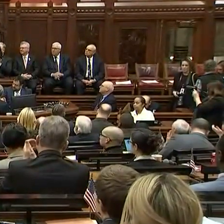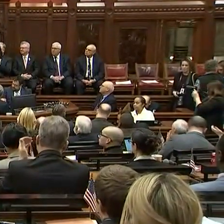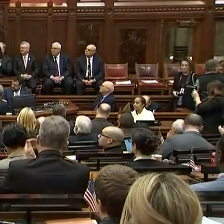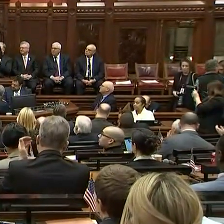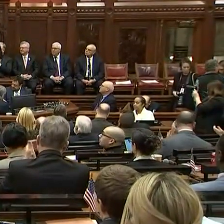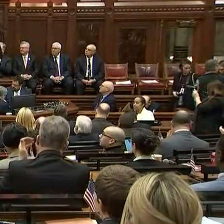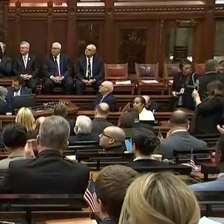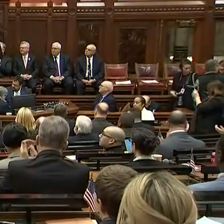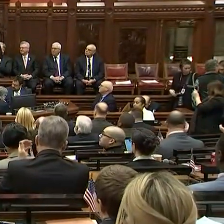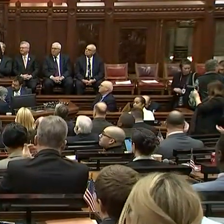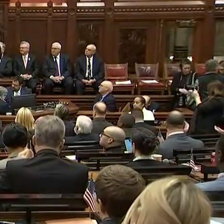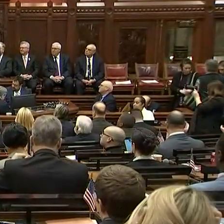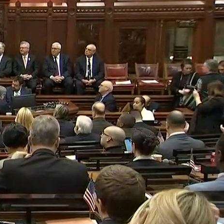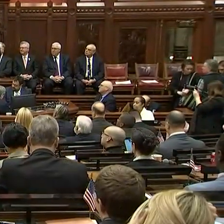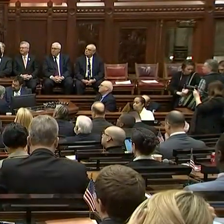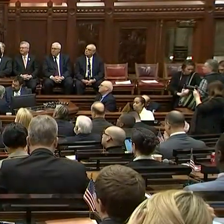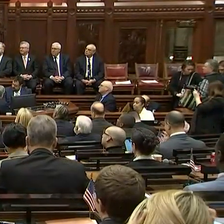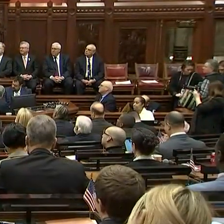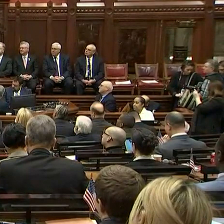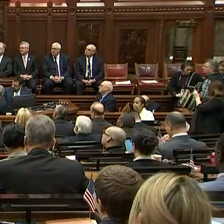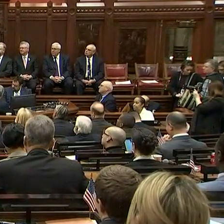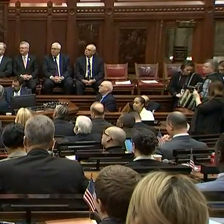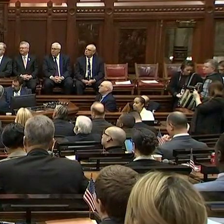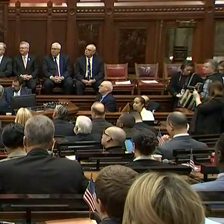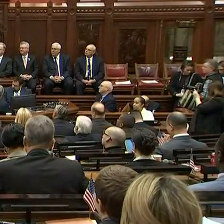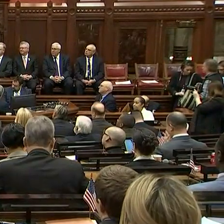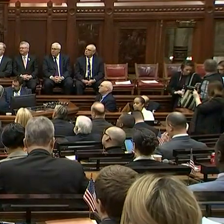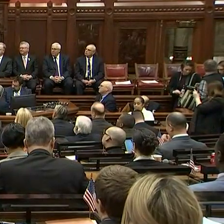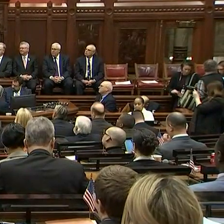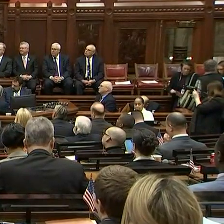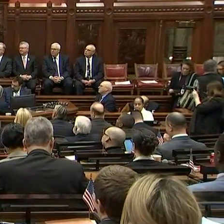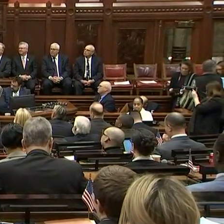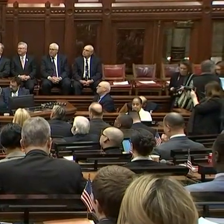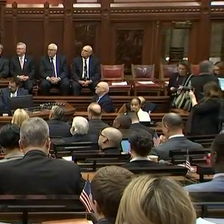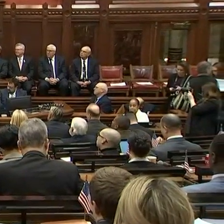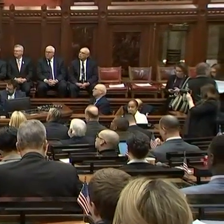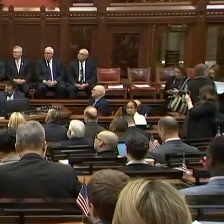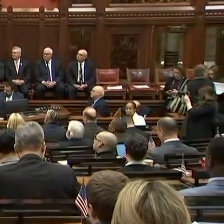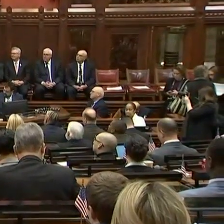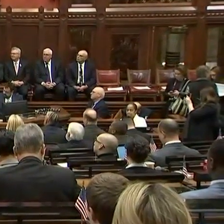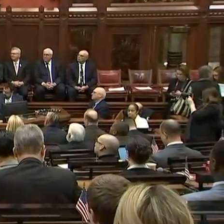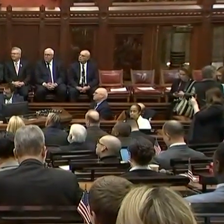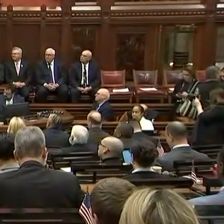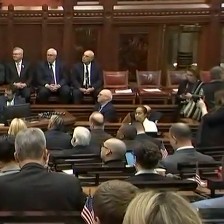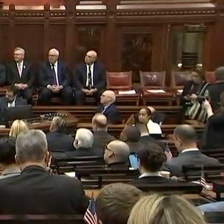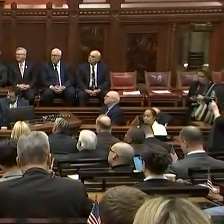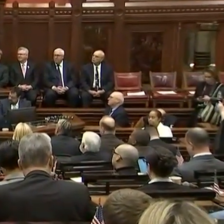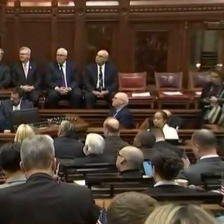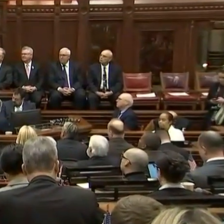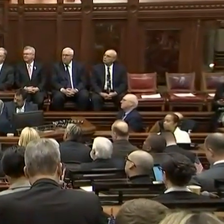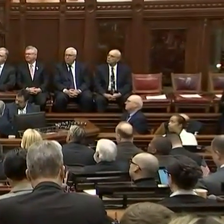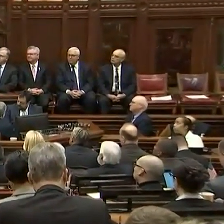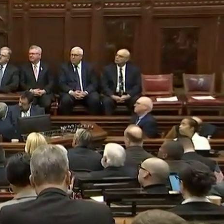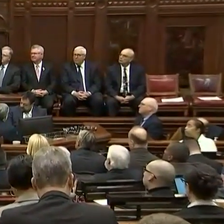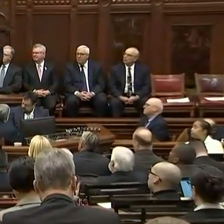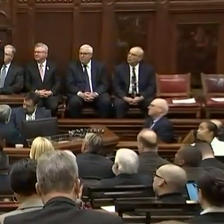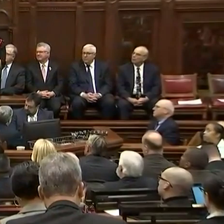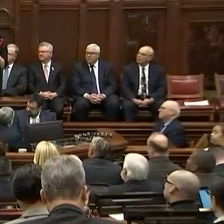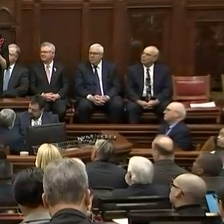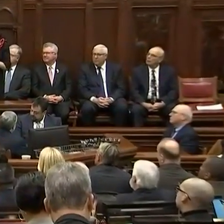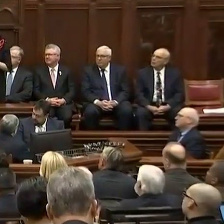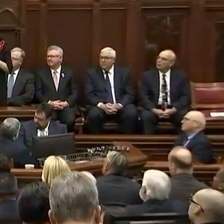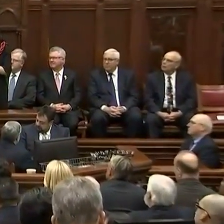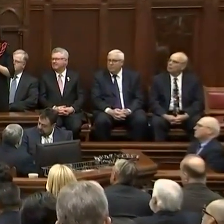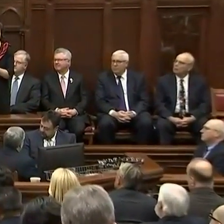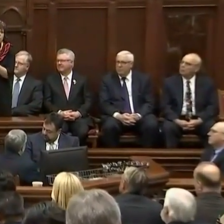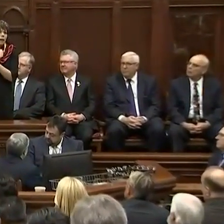And they've committed to hiring over 18,000 over the next 10 years, 18,000. I've also visited a lot of smaller startups, ones I